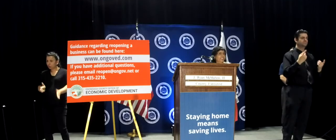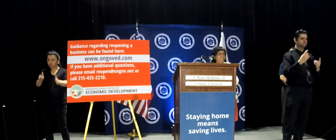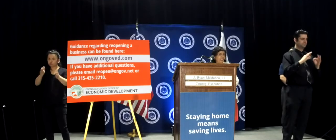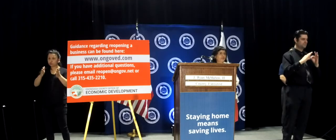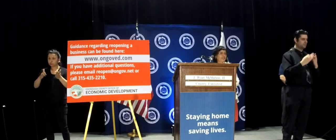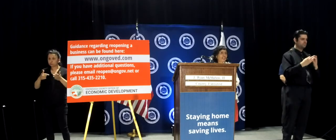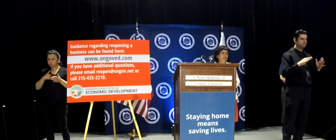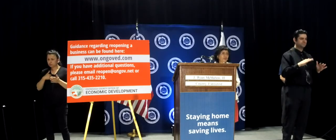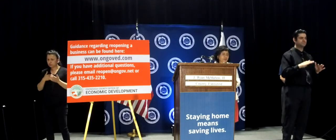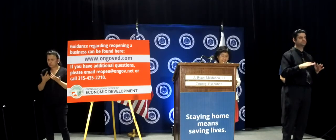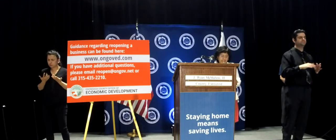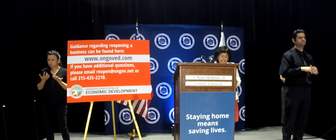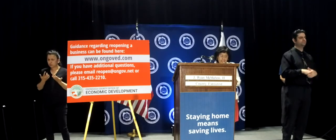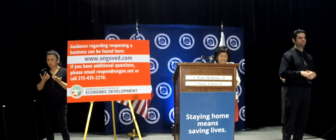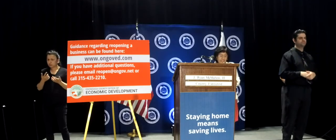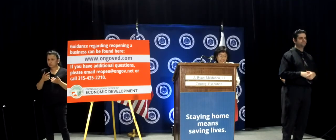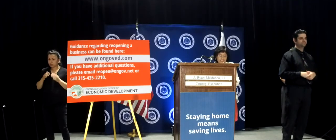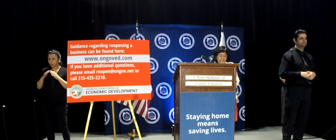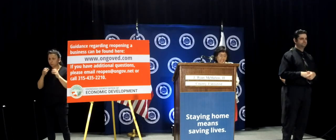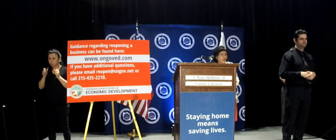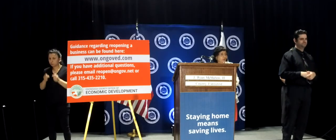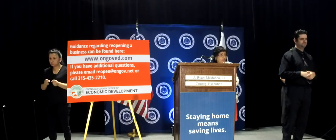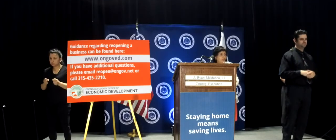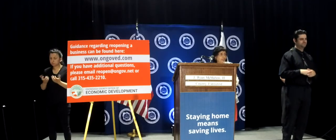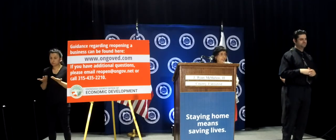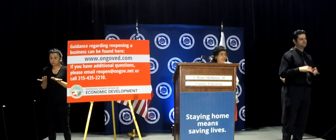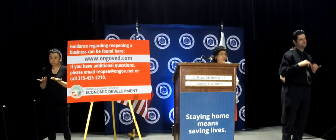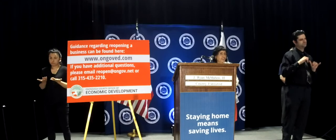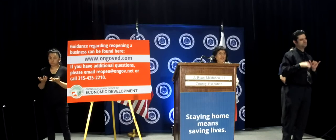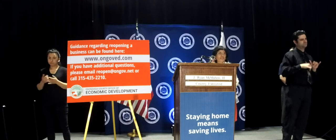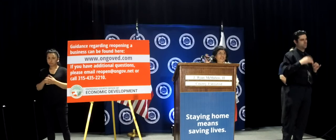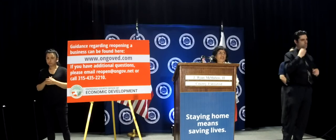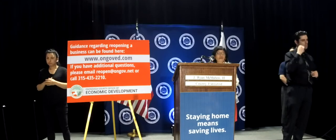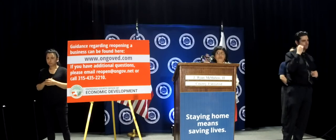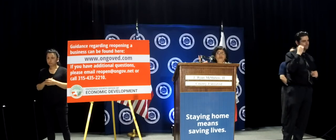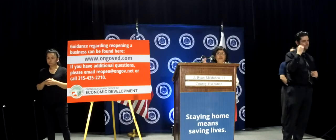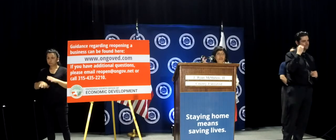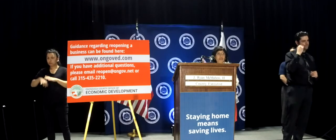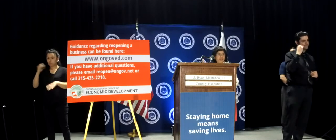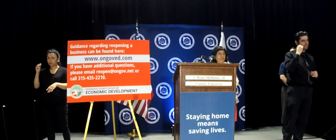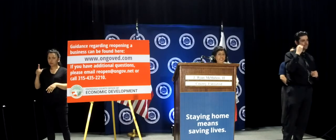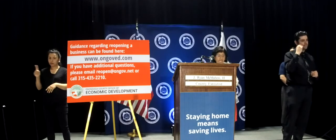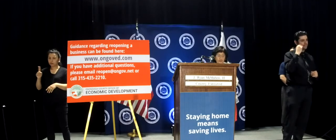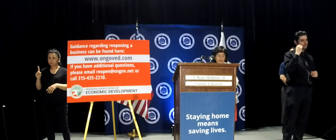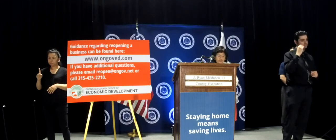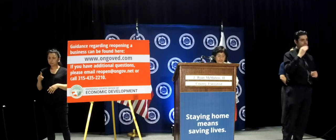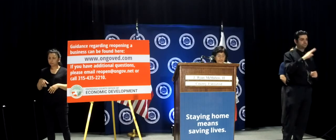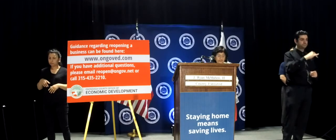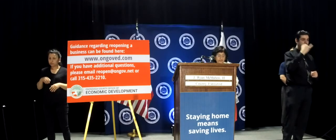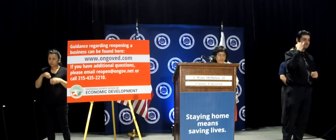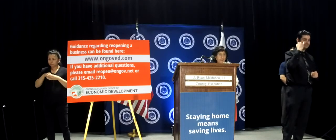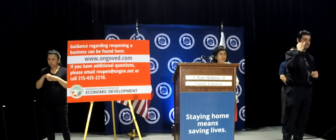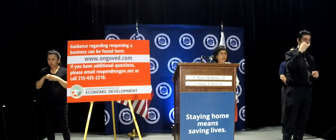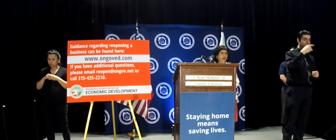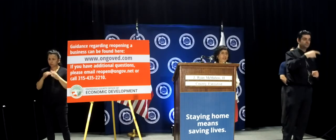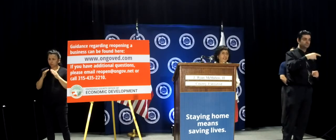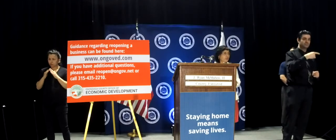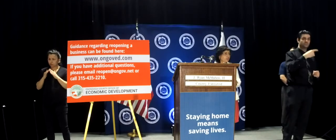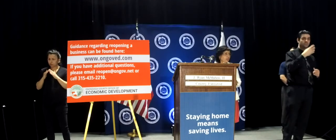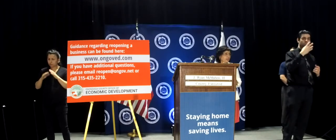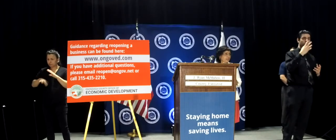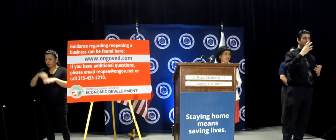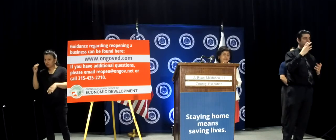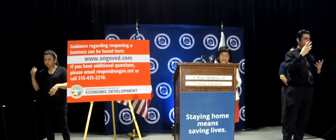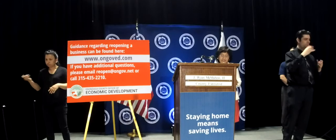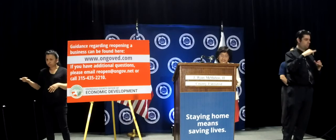say try to stay home. And outdoor is better instead of in a, in the house. You can walk